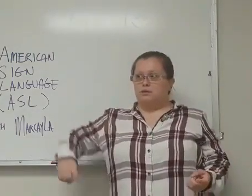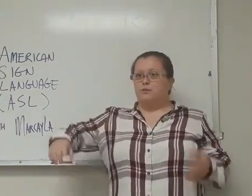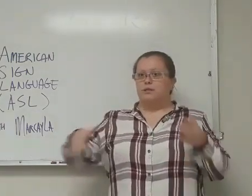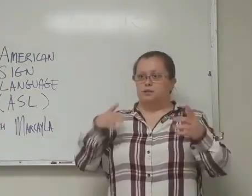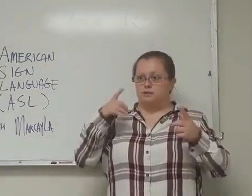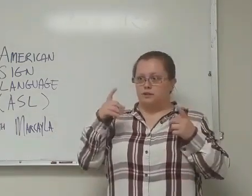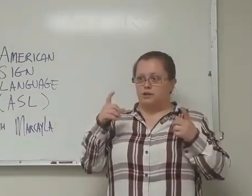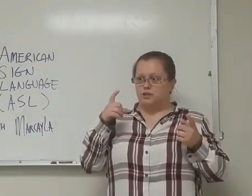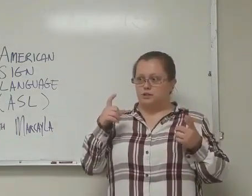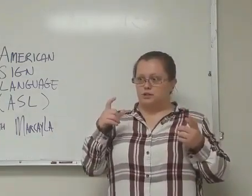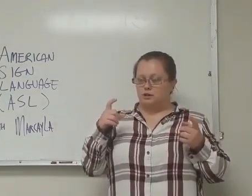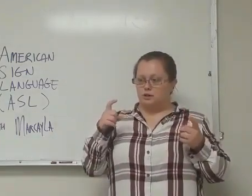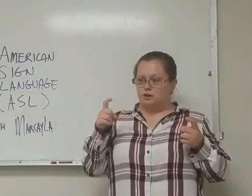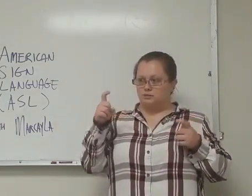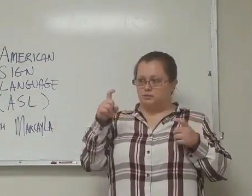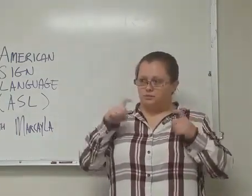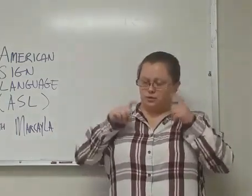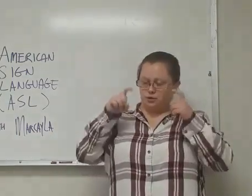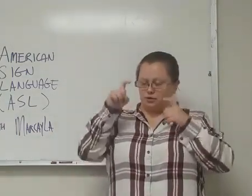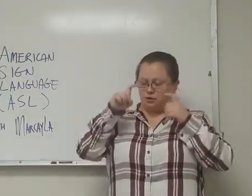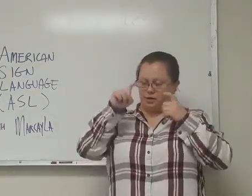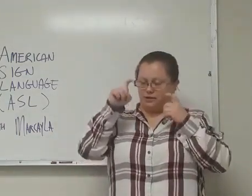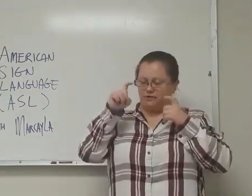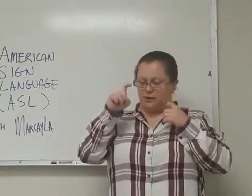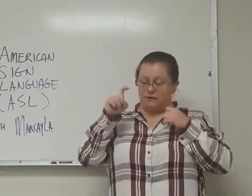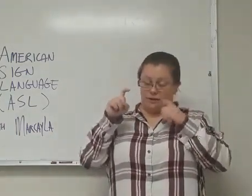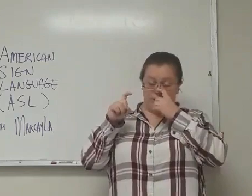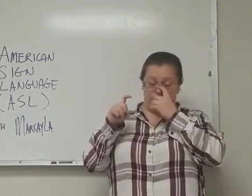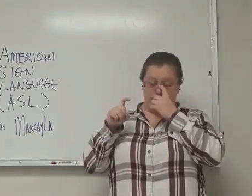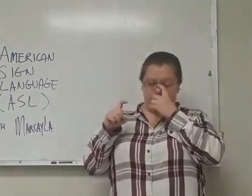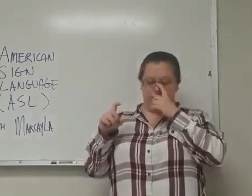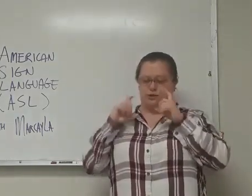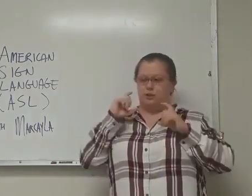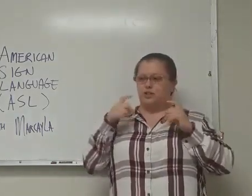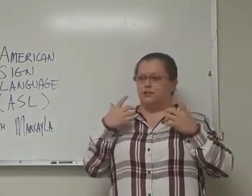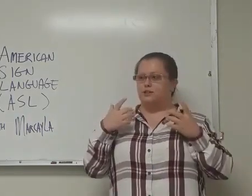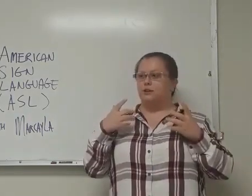Something else I forgot to do kind of in my facial expressions.